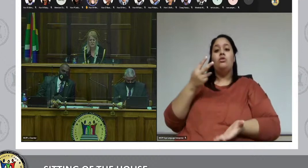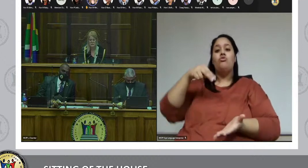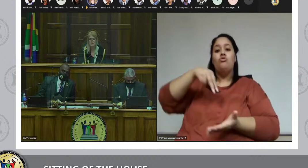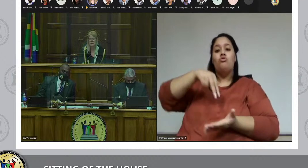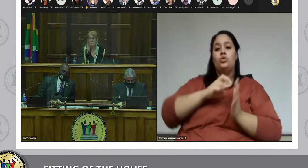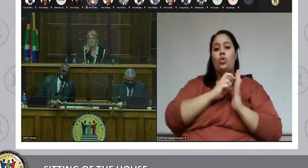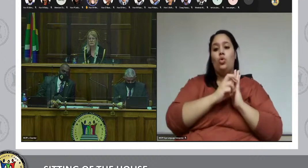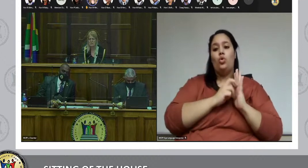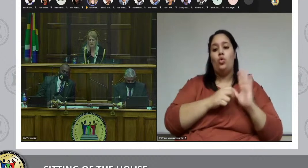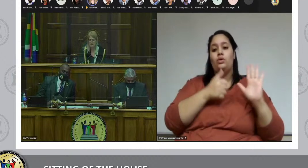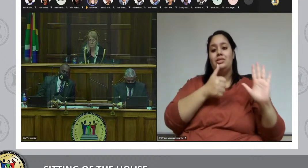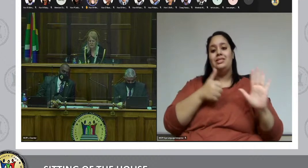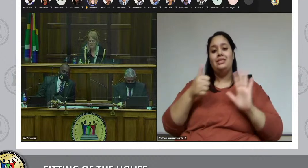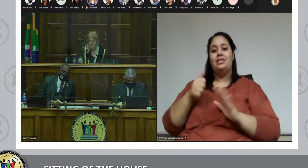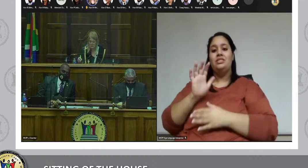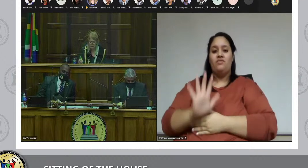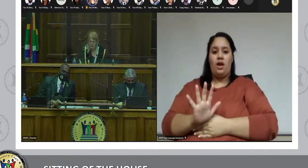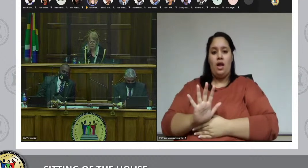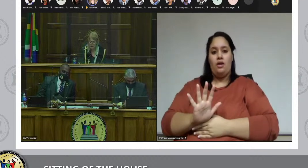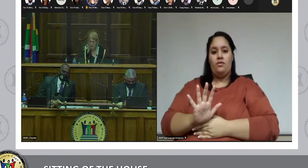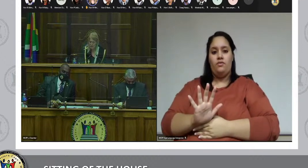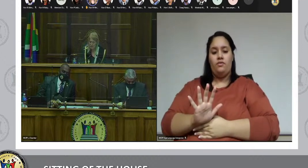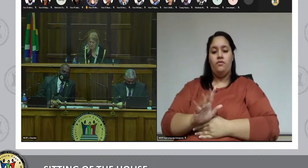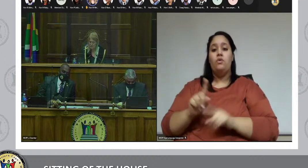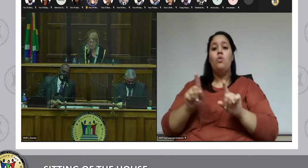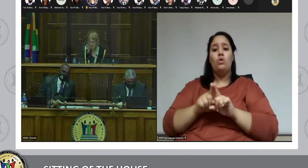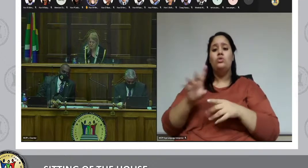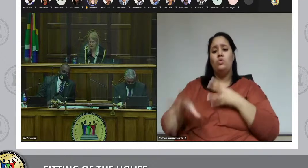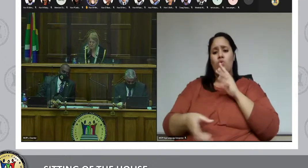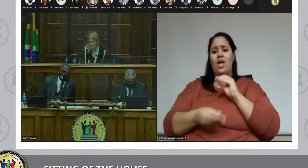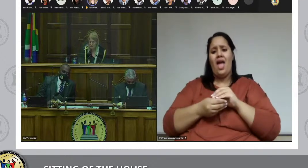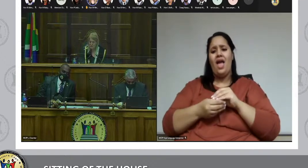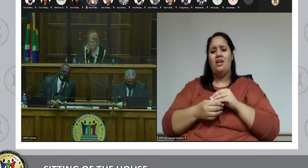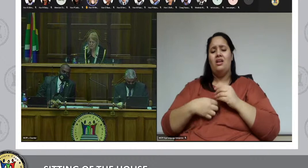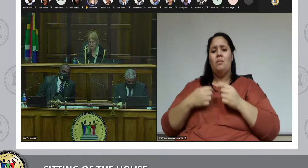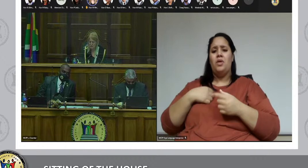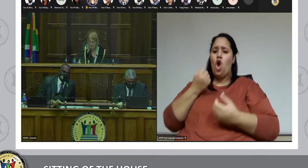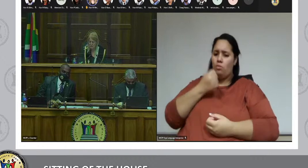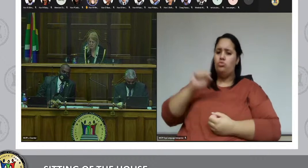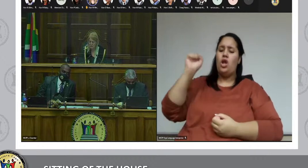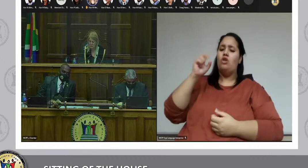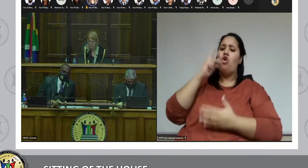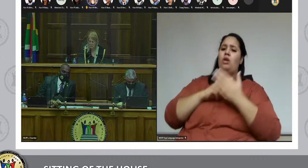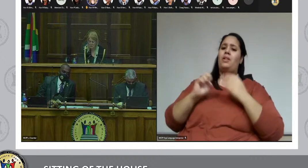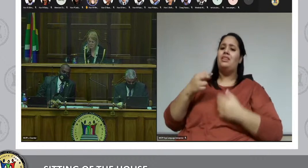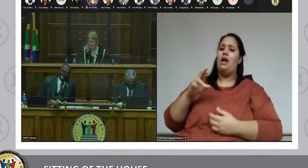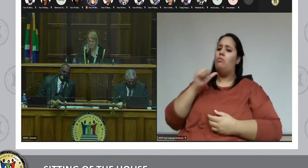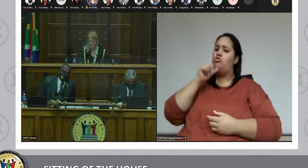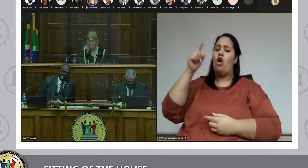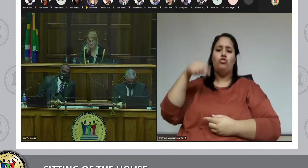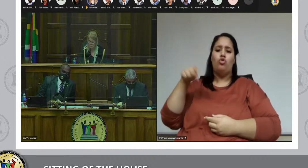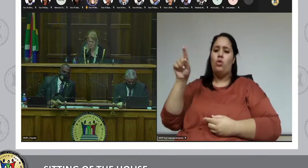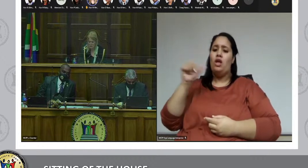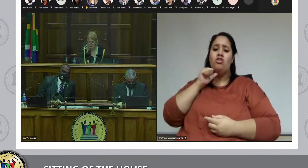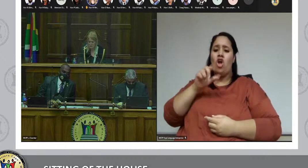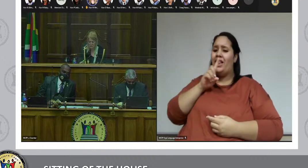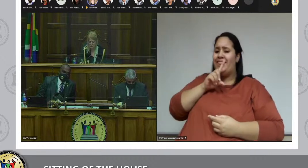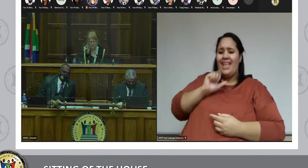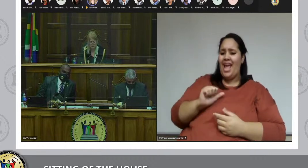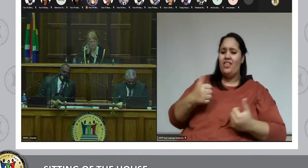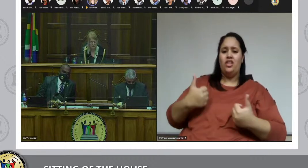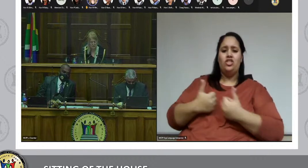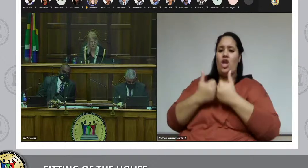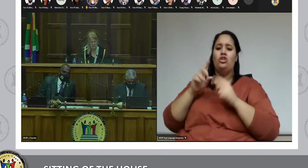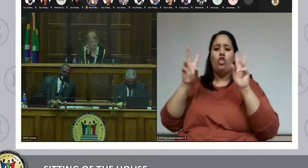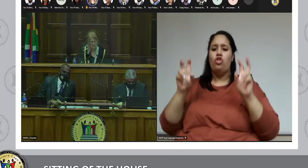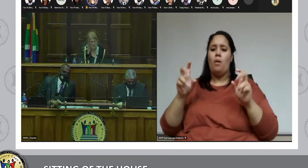Rule 66.5. And further, I would like to object to Honourable Dugmore's motion because it is incorrect. It's not the DA that changed the topic